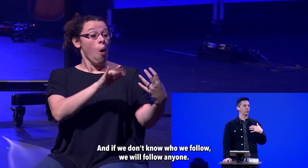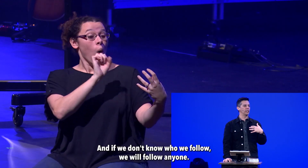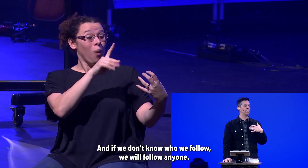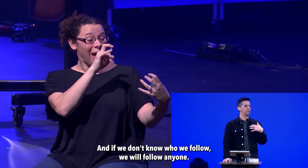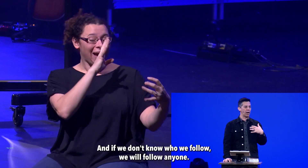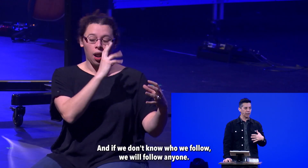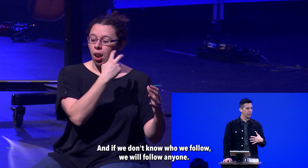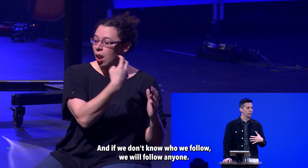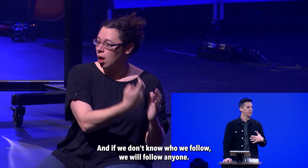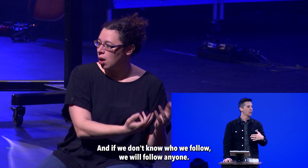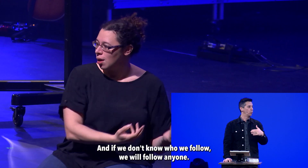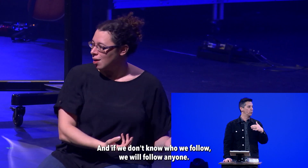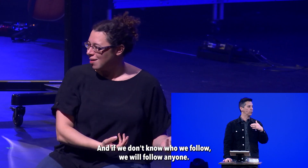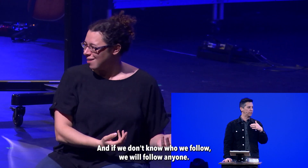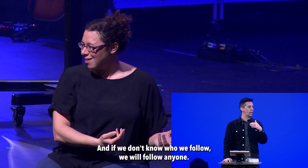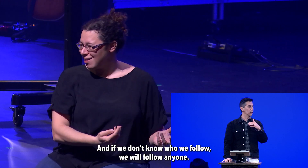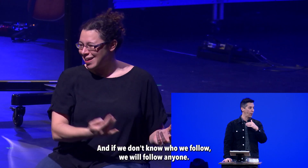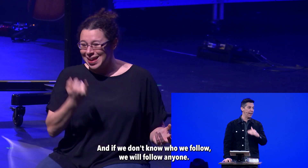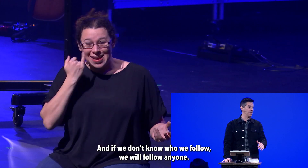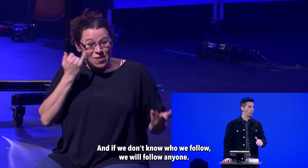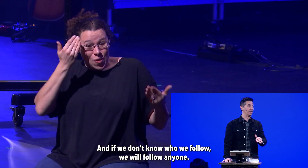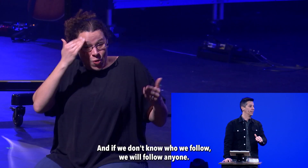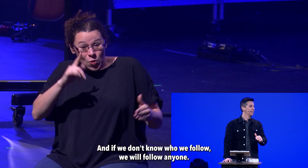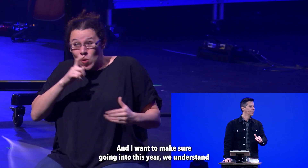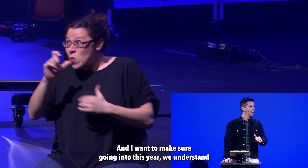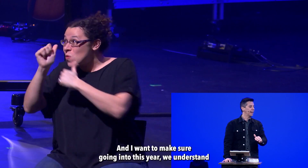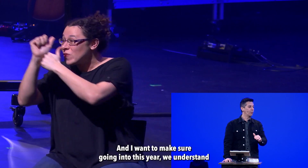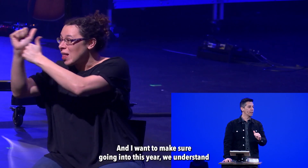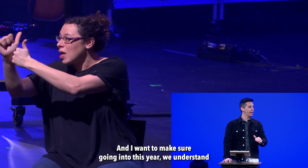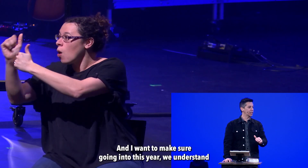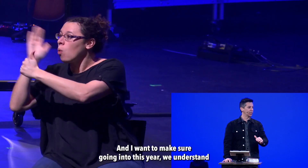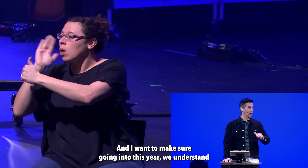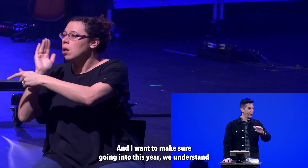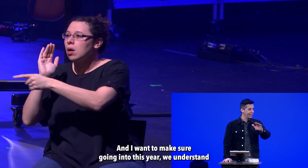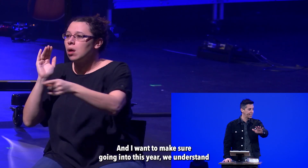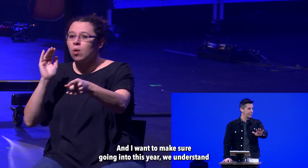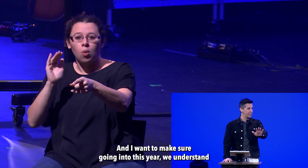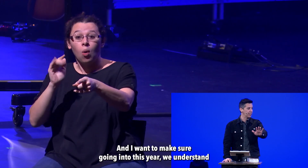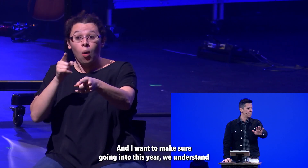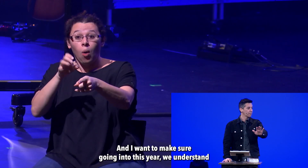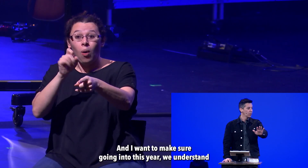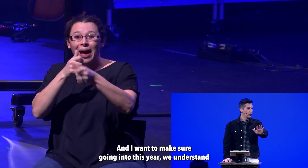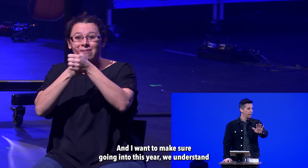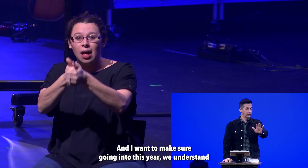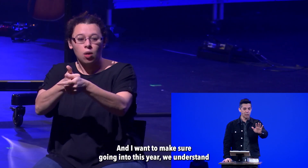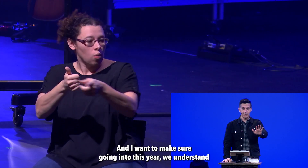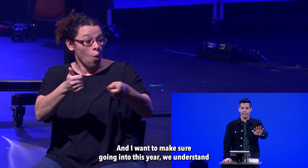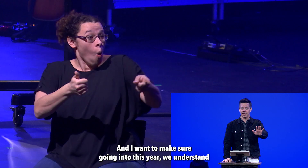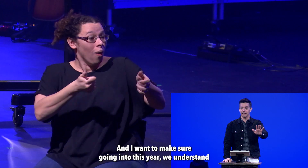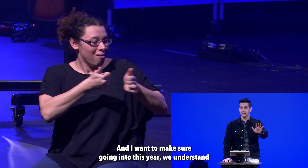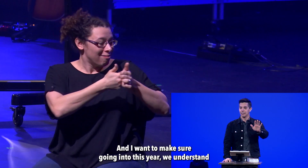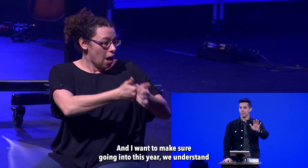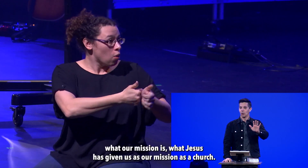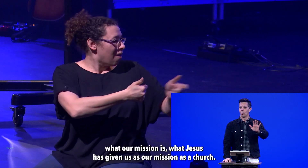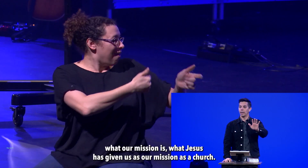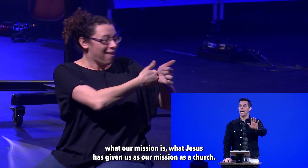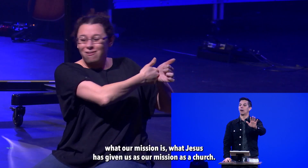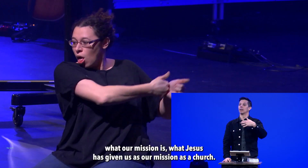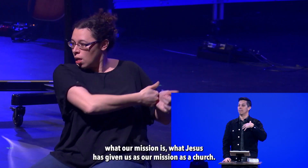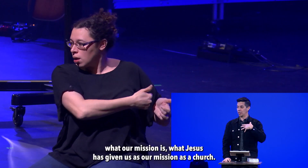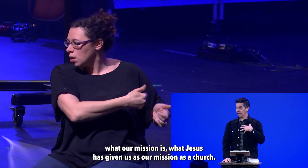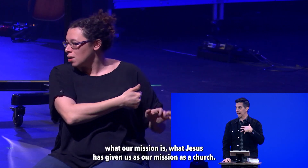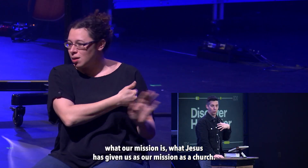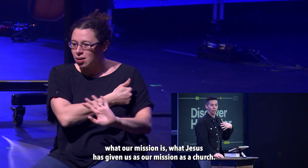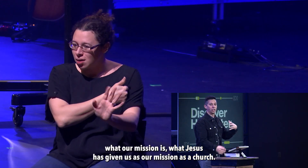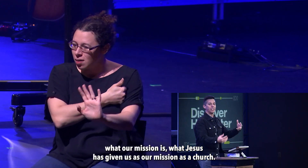who we will follow anyone. And I want to make sure going into this year, we understand what